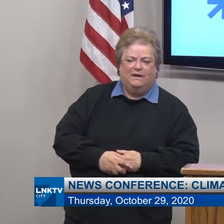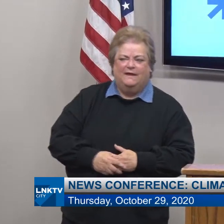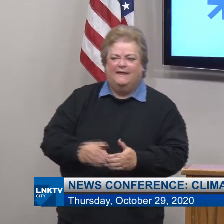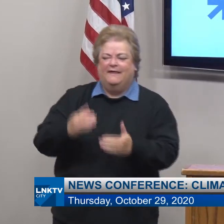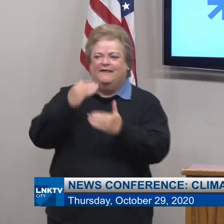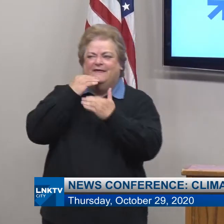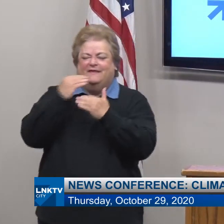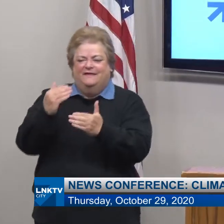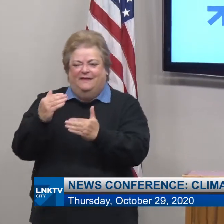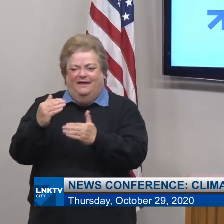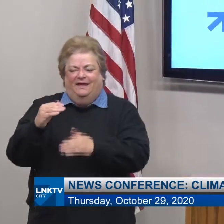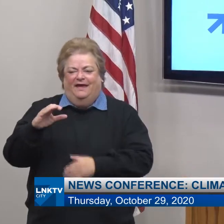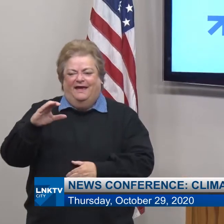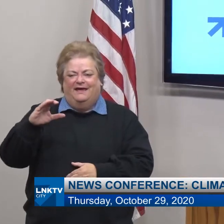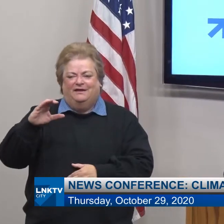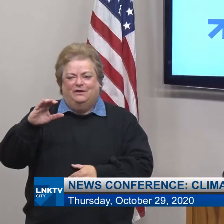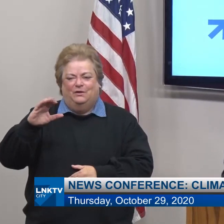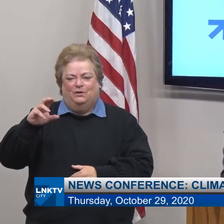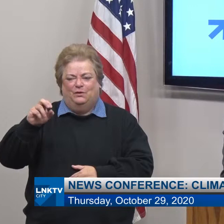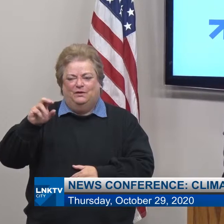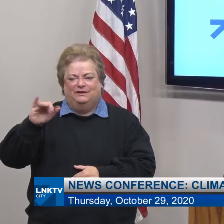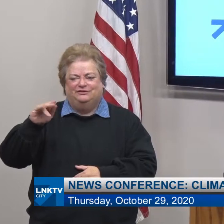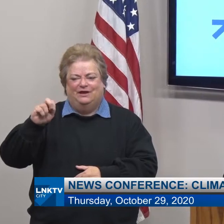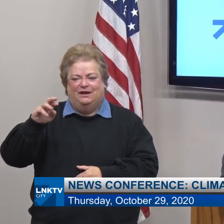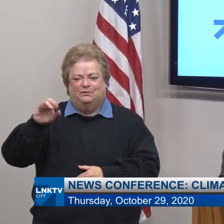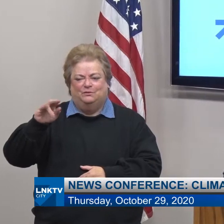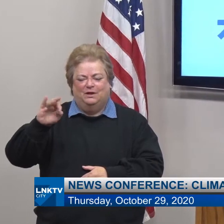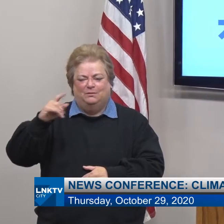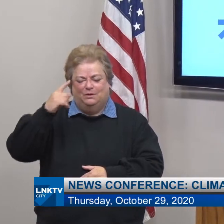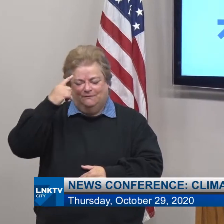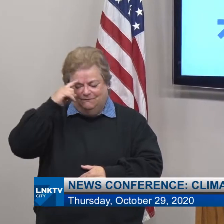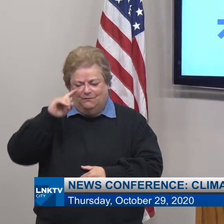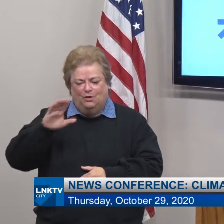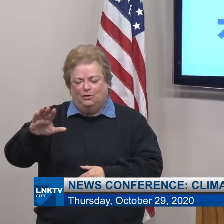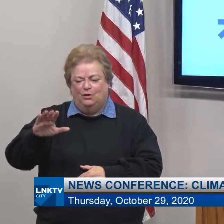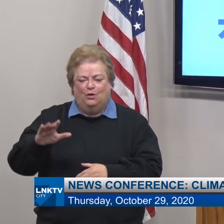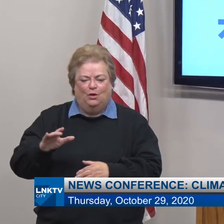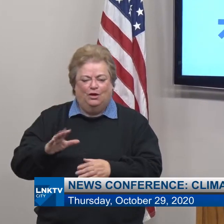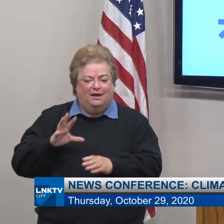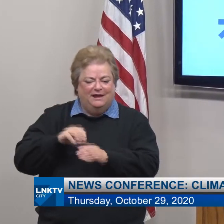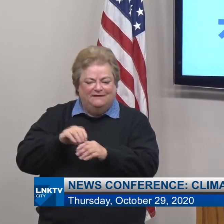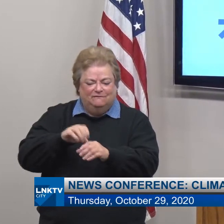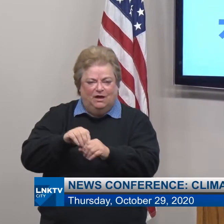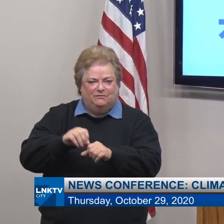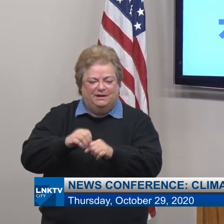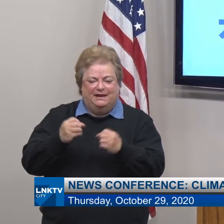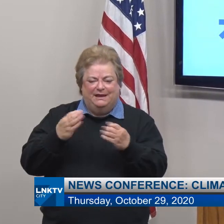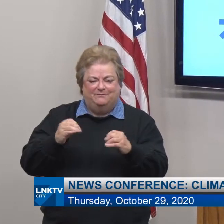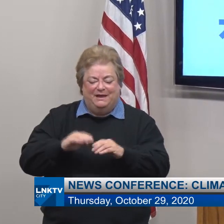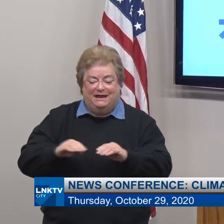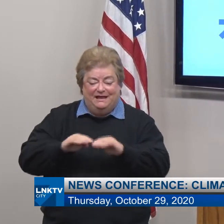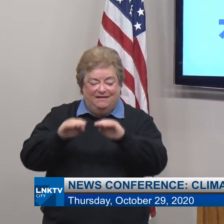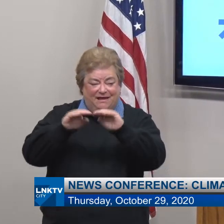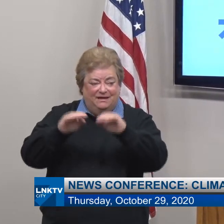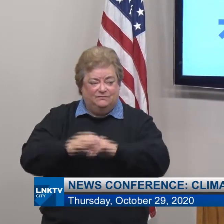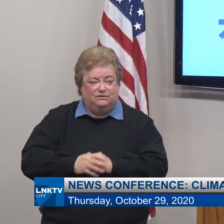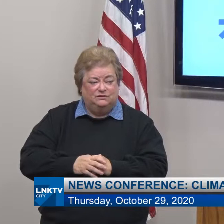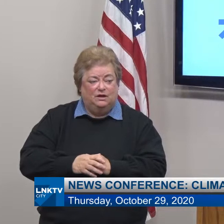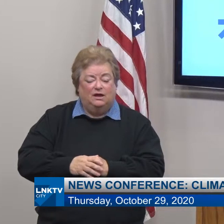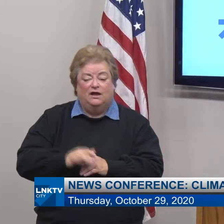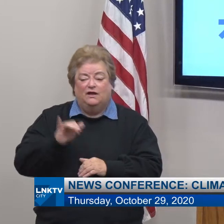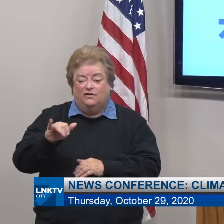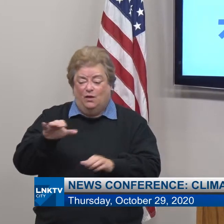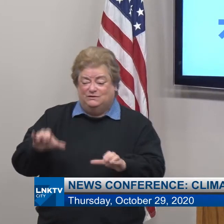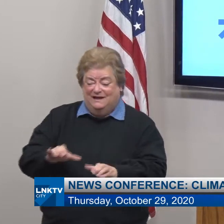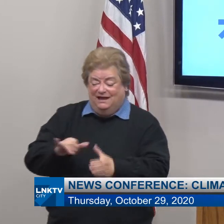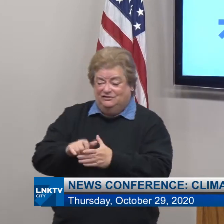Thank you so much, Councilmember Raybould, for your commitment to our community on so many levels. The actions you've undertaken are exactly the kind